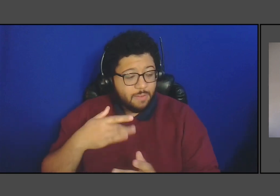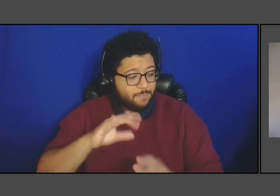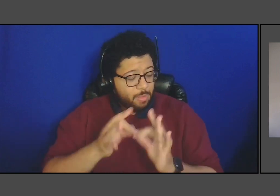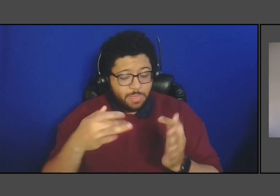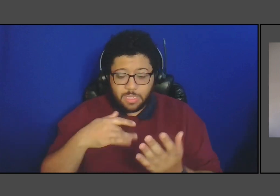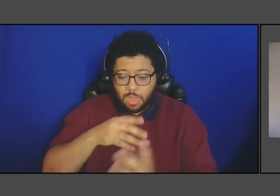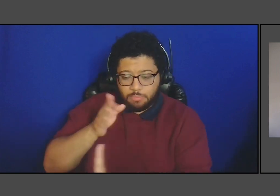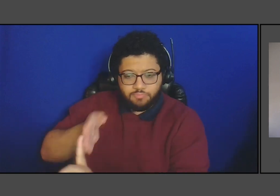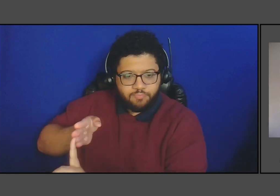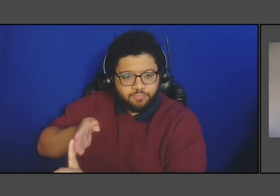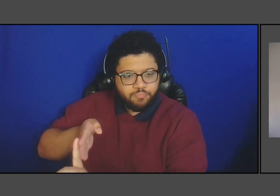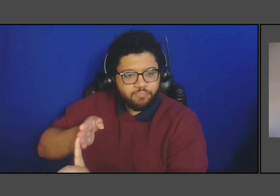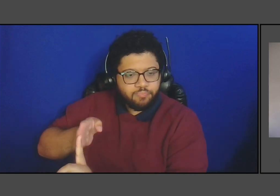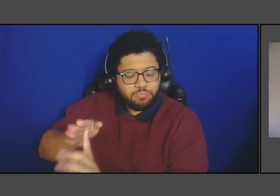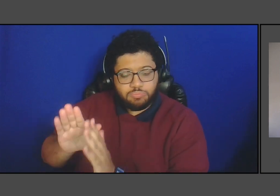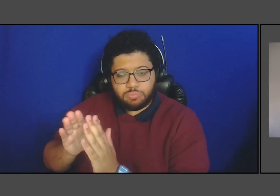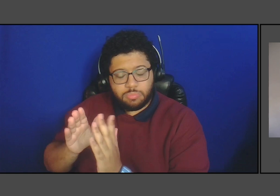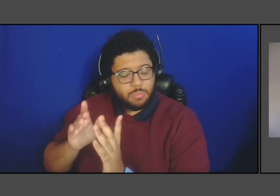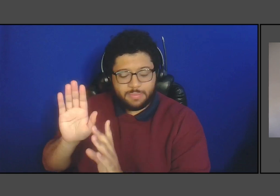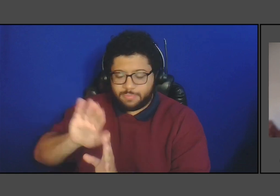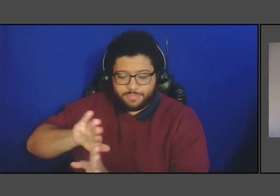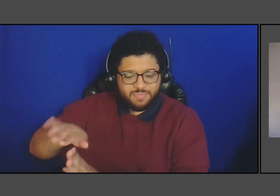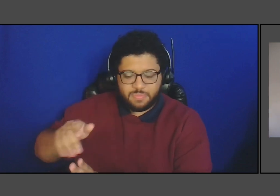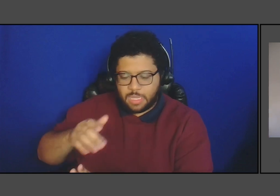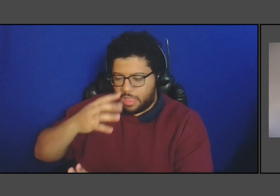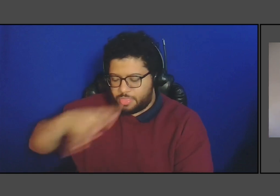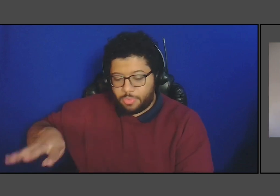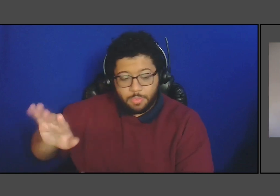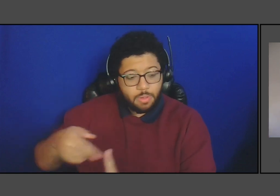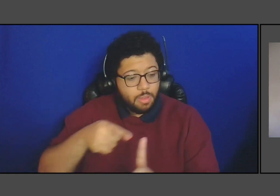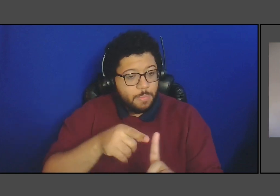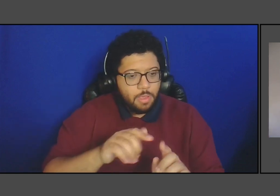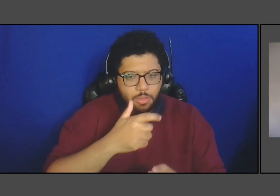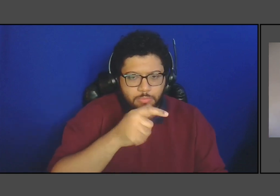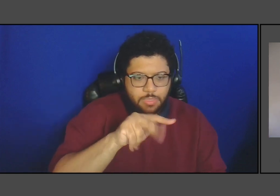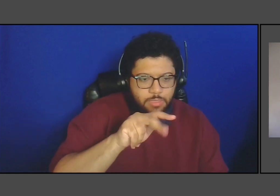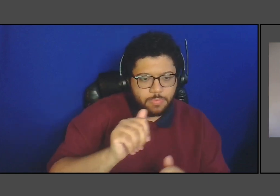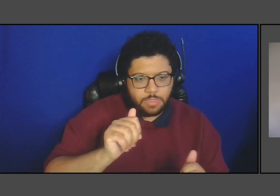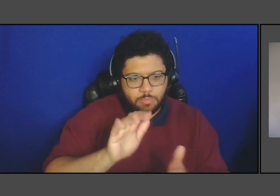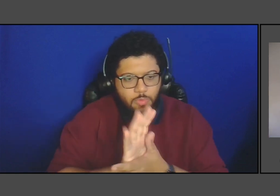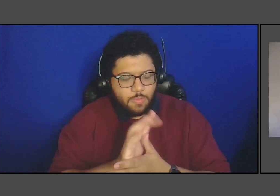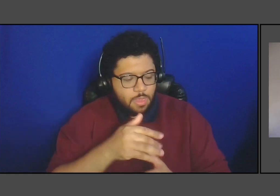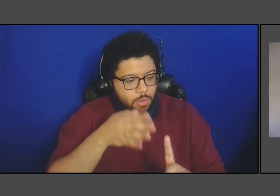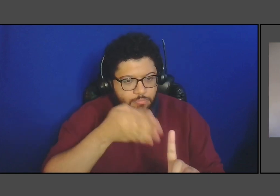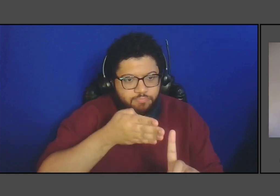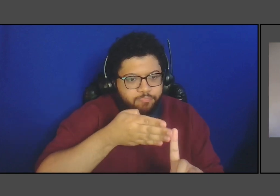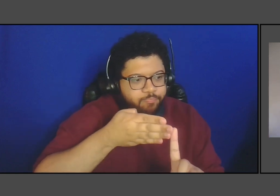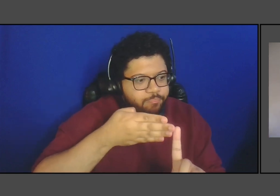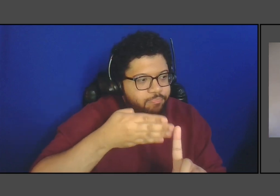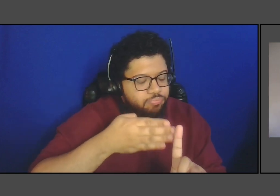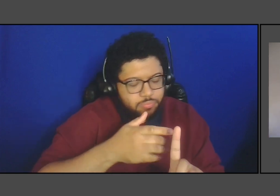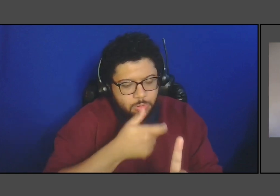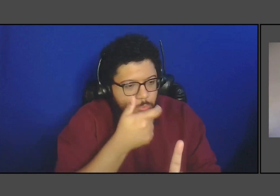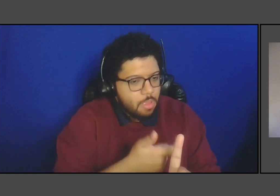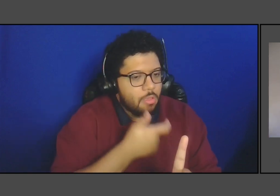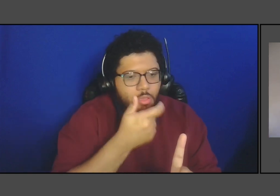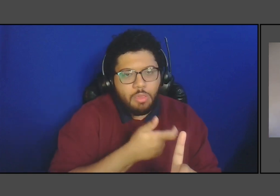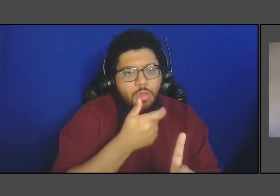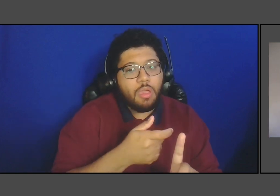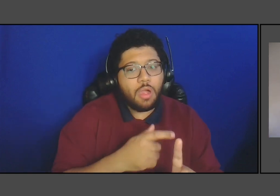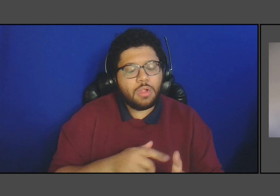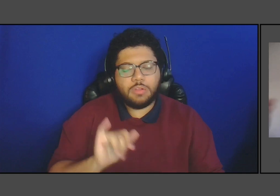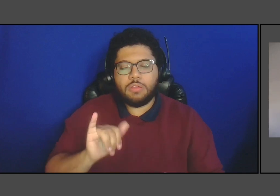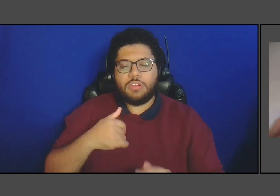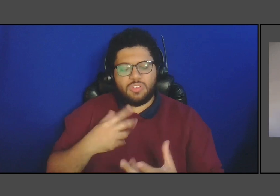And what I noticed by being really specific to talking about the way that I grew up with quinceañeras